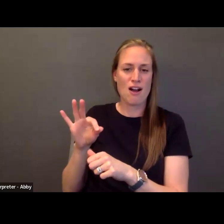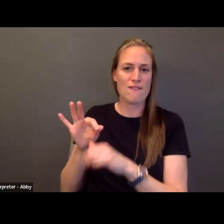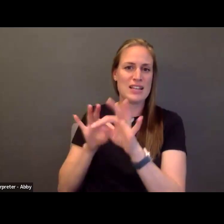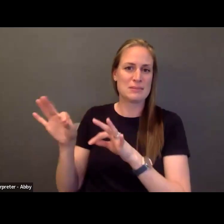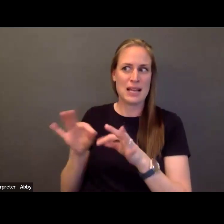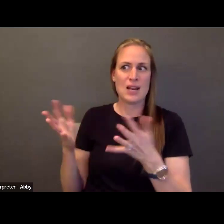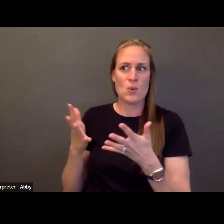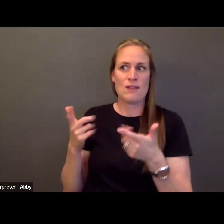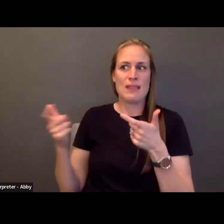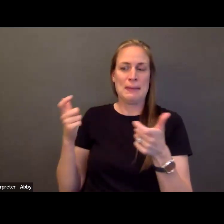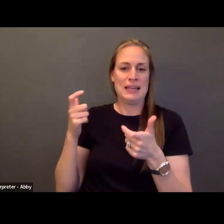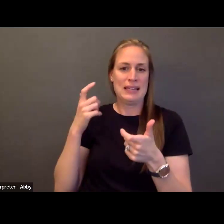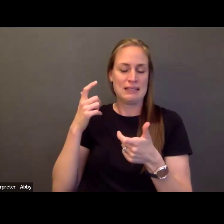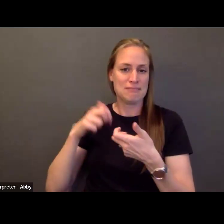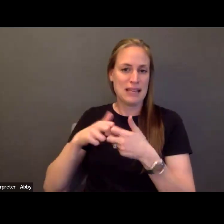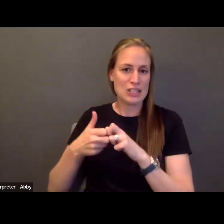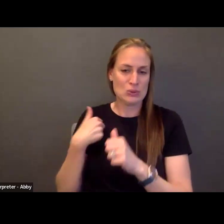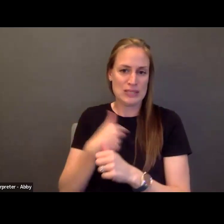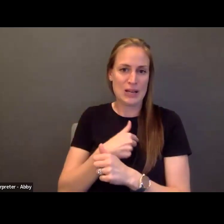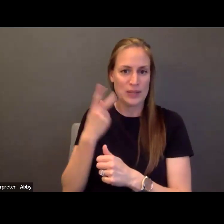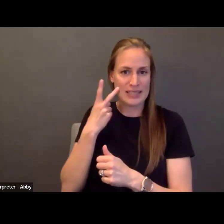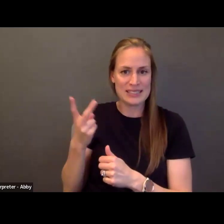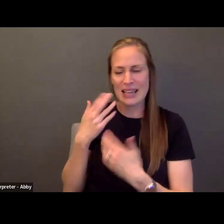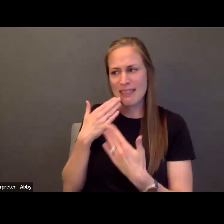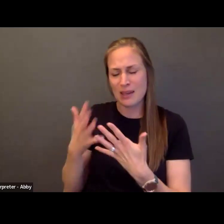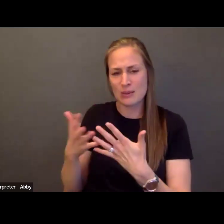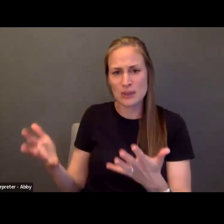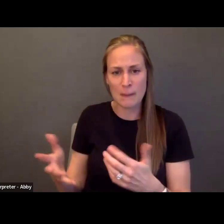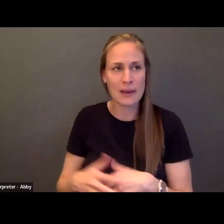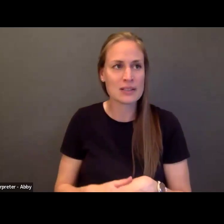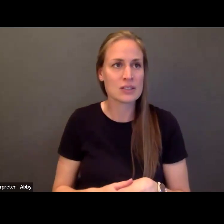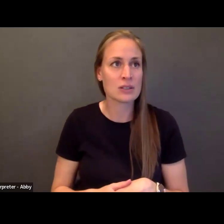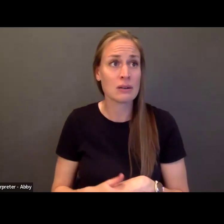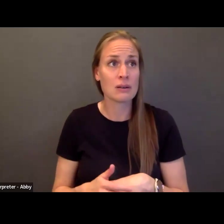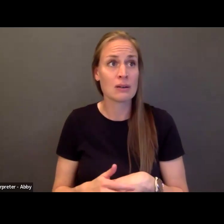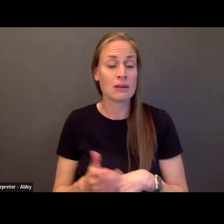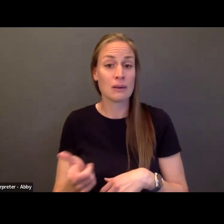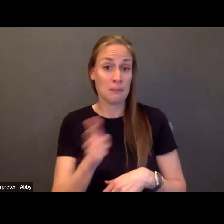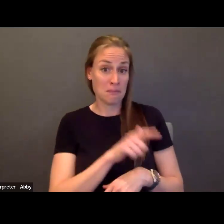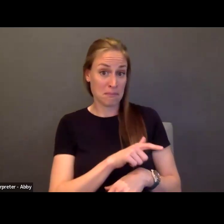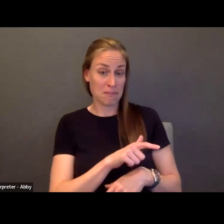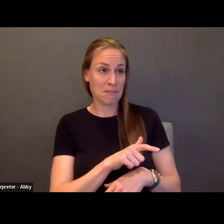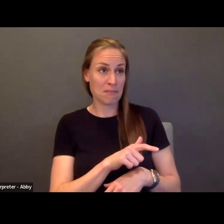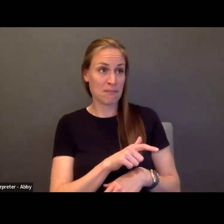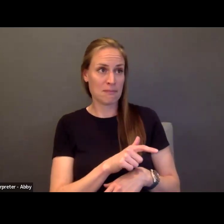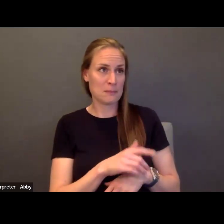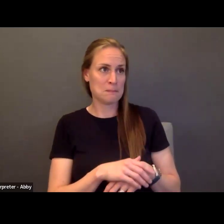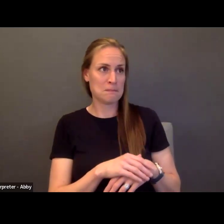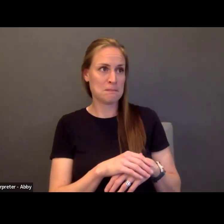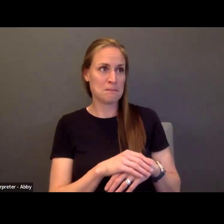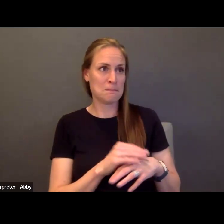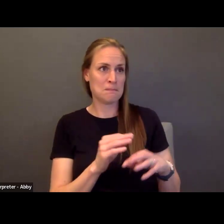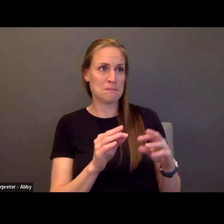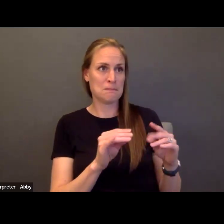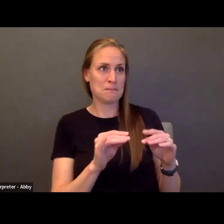with. So thanks so much. Blaze, what do you think? Do you want to jump in, or do you have any? Oh, no, not at all, but I'll do it. Okay. Yeah, no, I absolutely